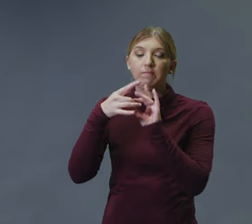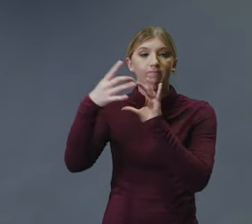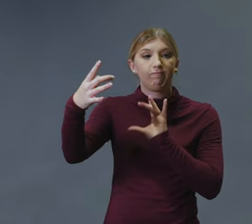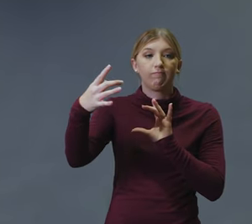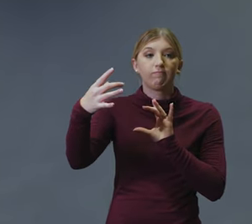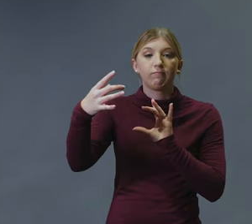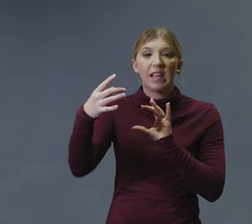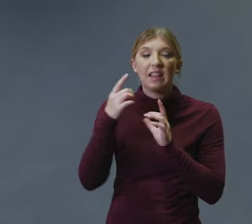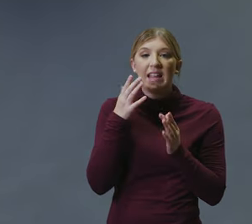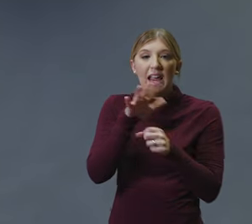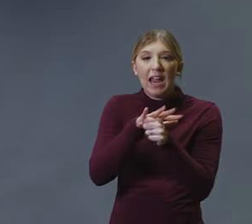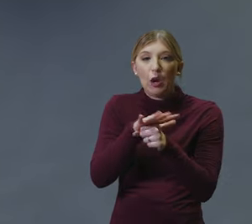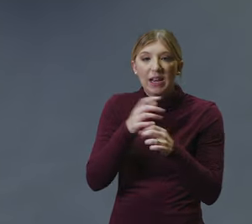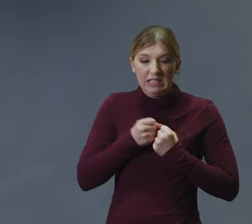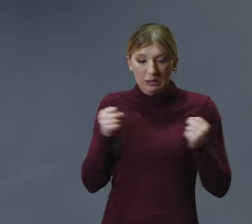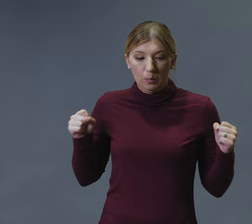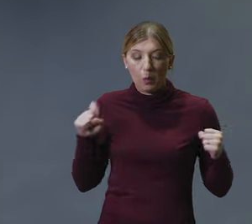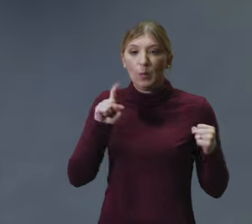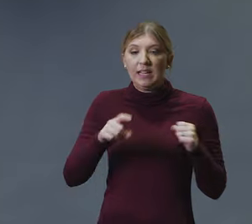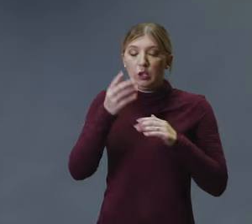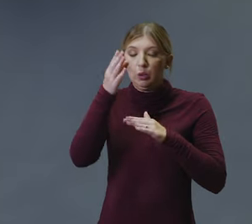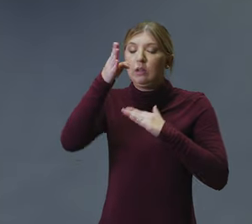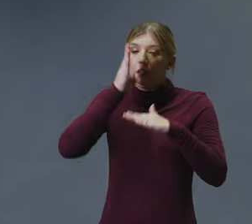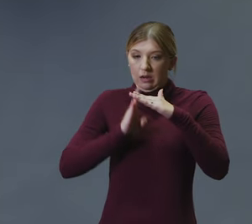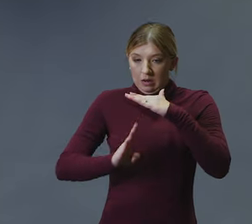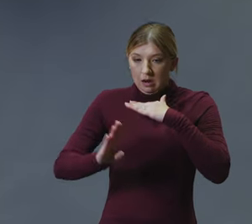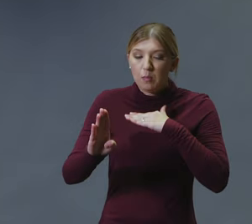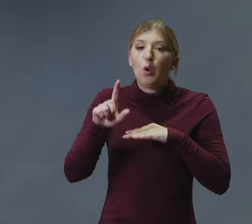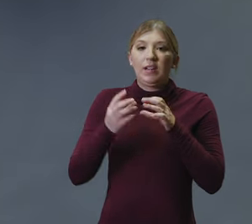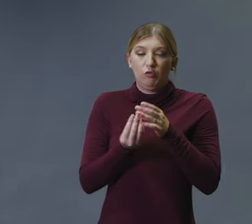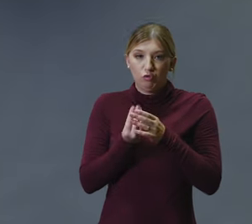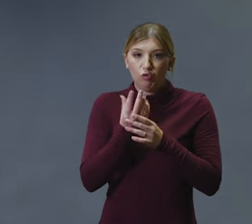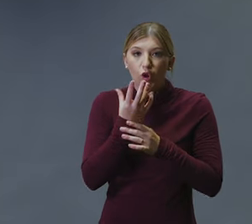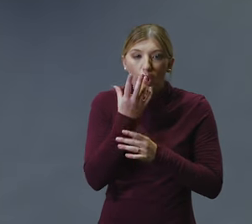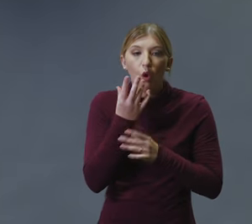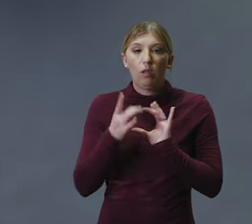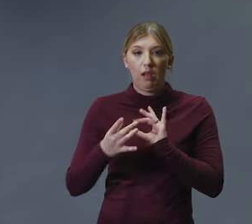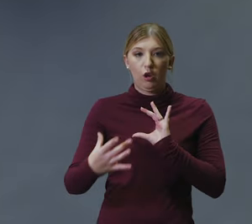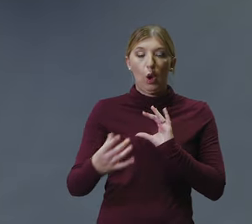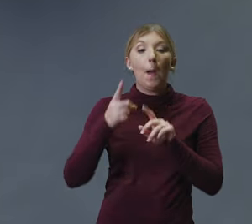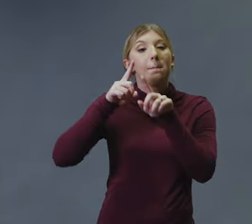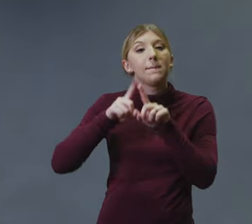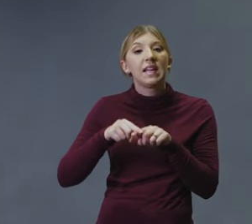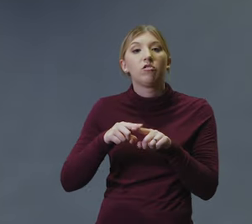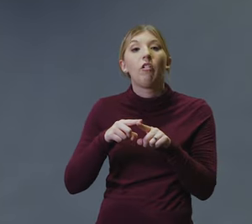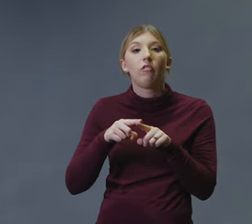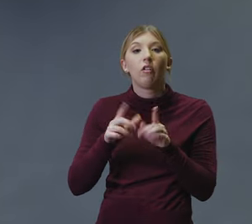spots that have been exposed, we must humbly learn to grow out of those based off what Scripture